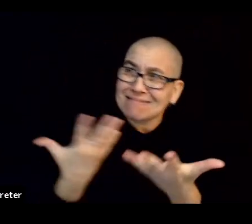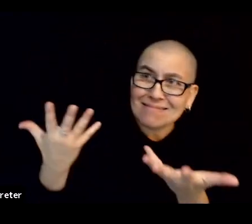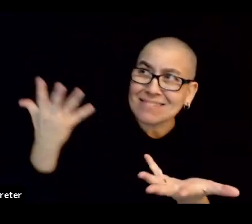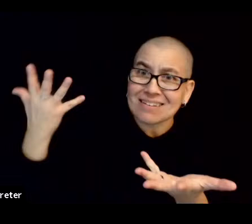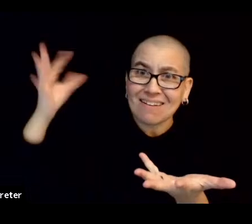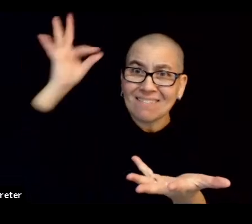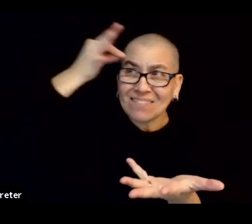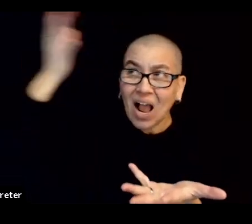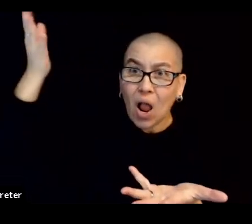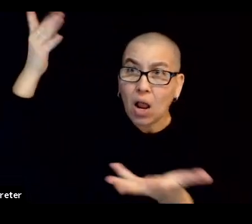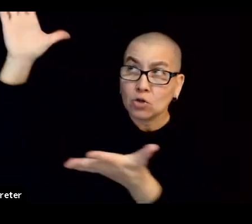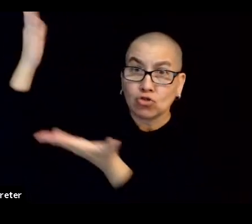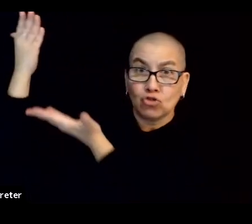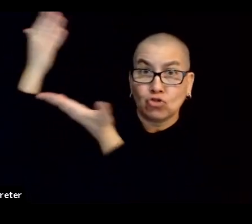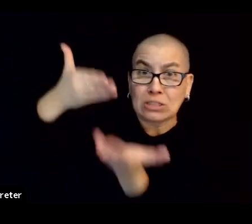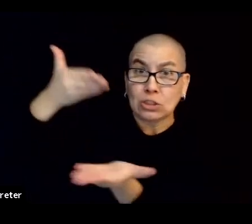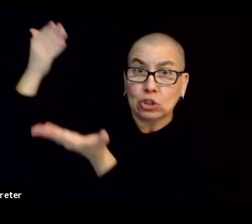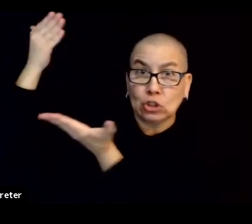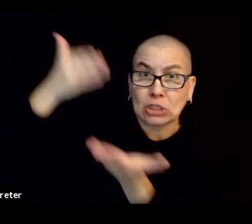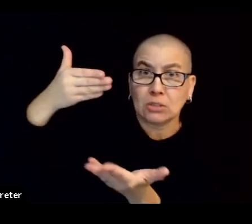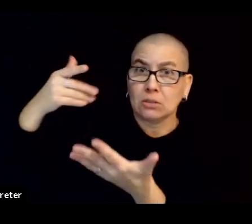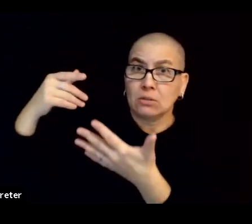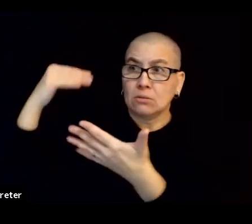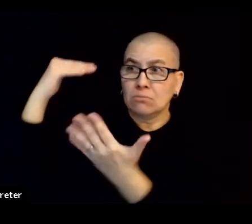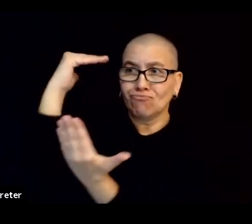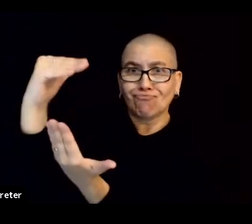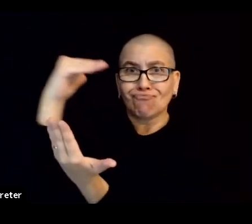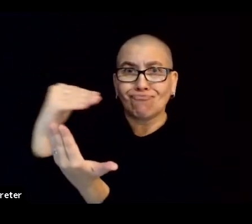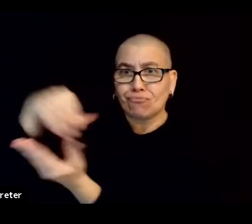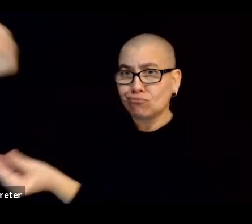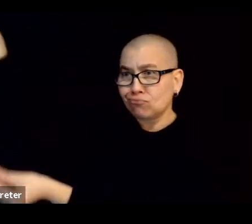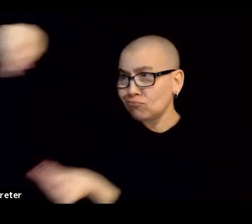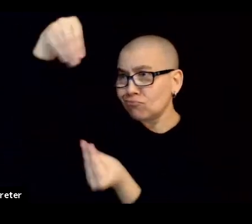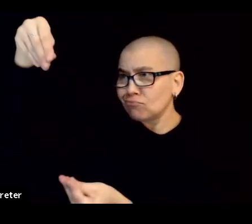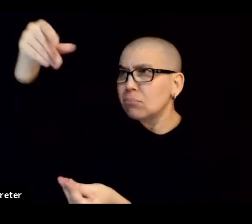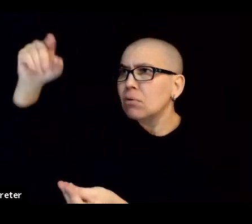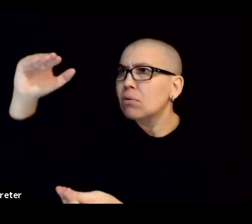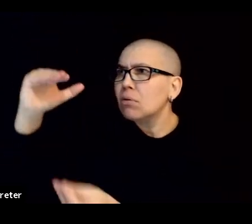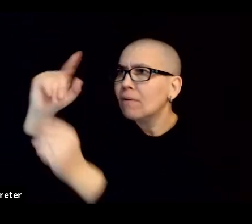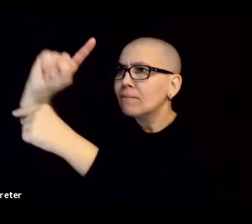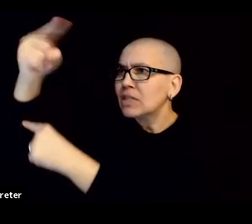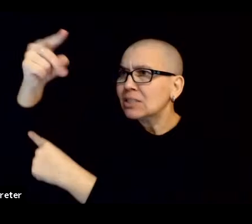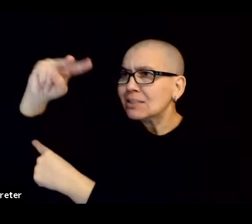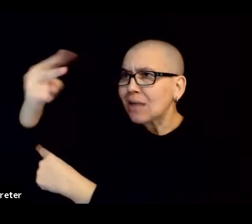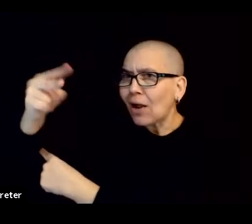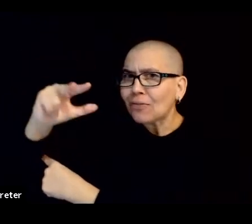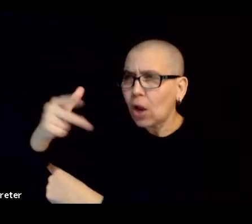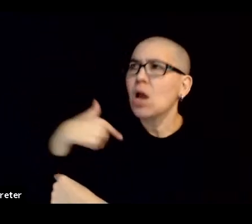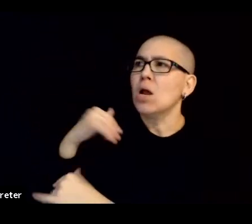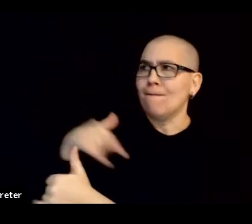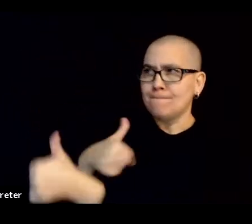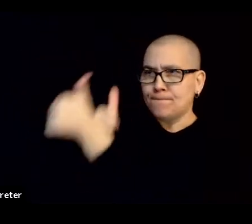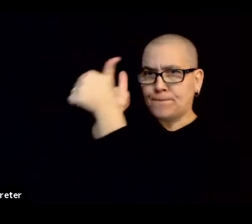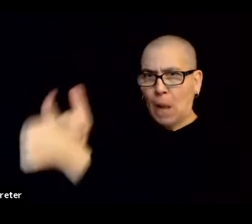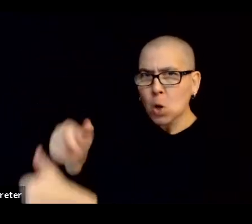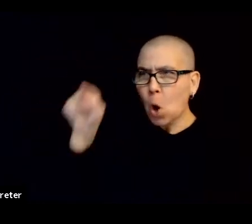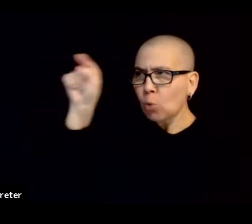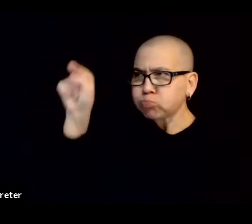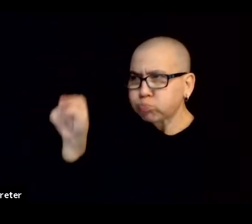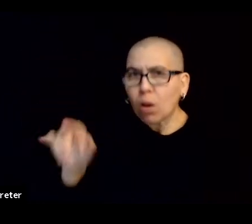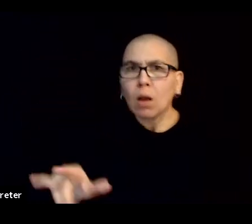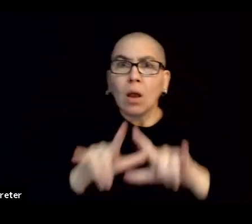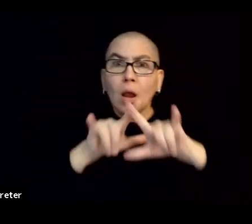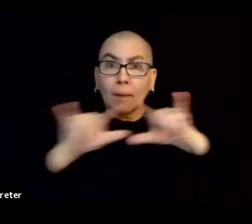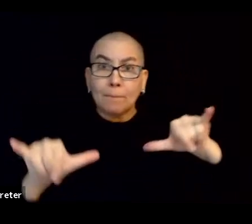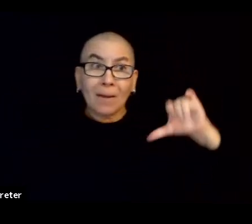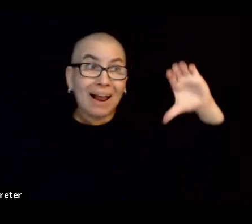to prioritization of certain groups in certain orders, and based on the recommendations from the CDC's Federal Advisory Committee on